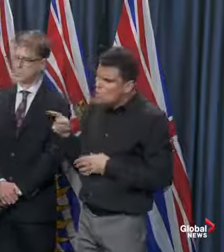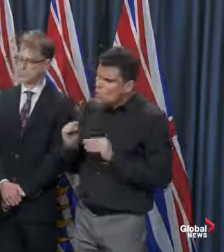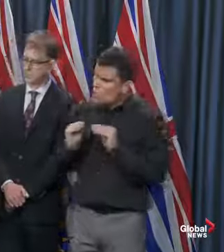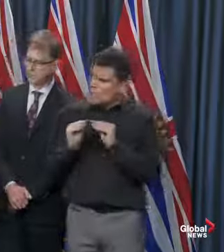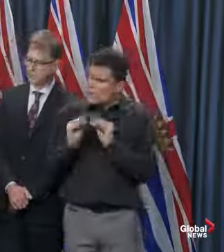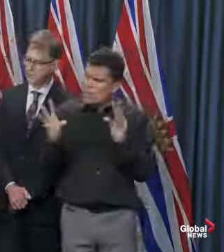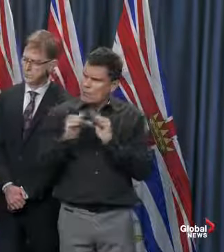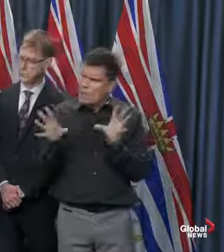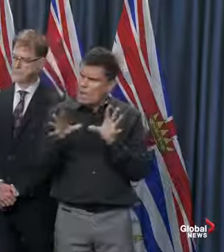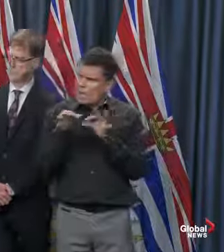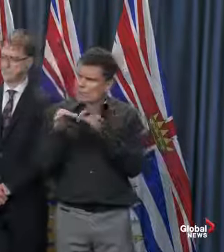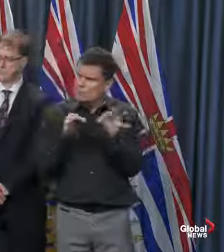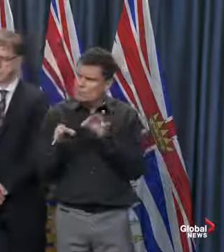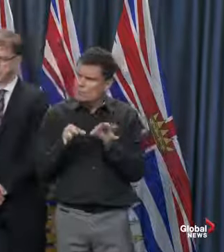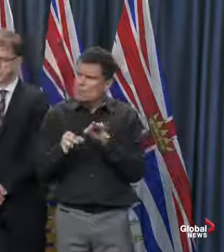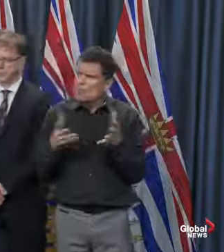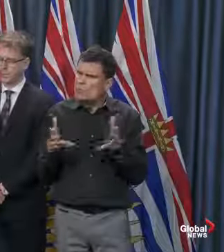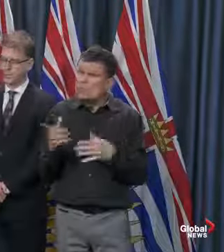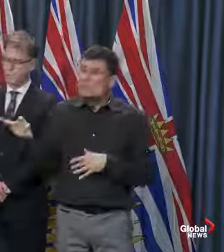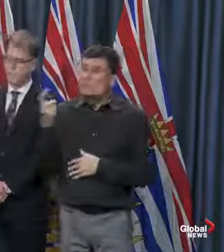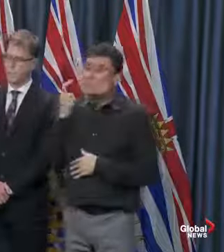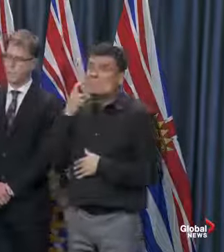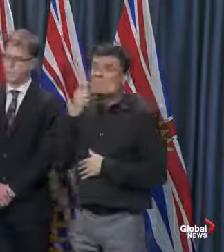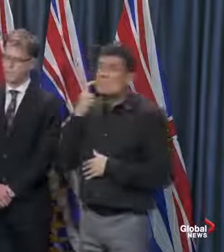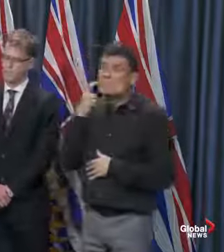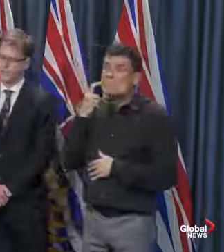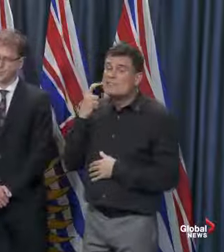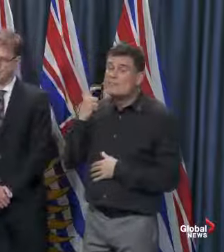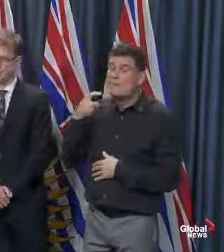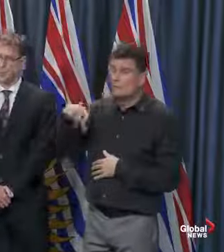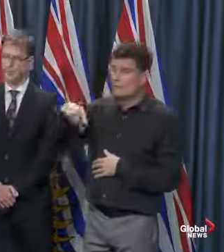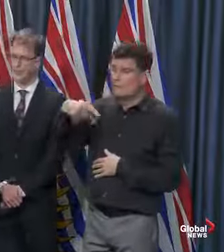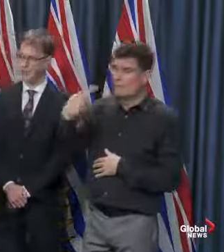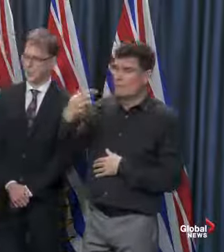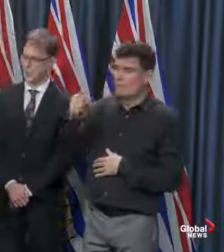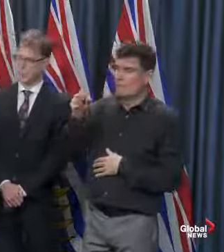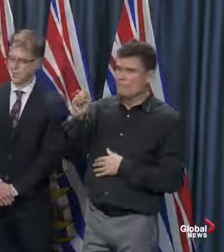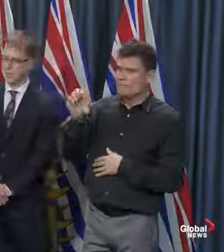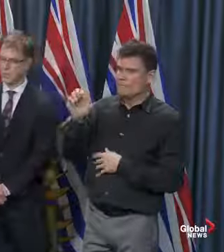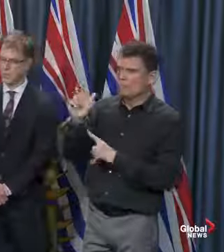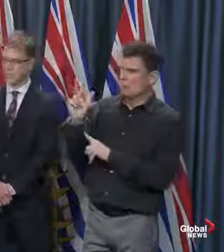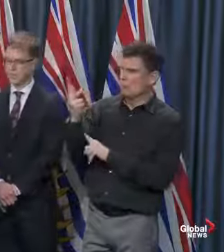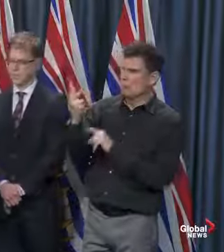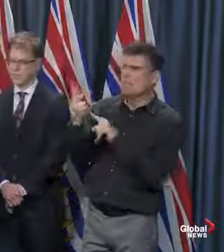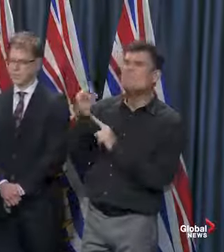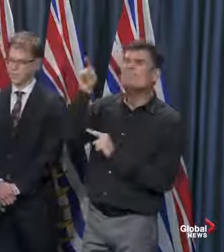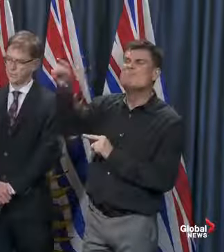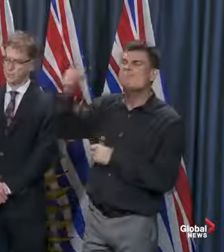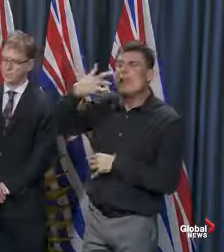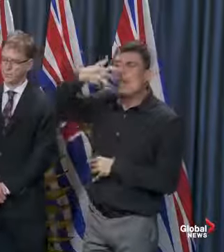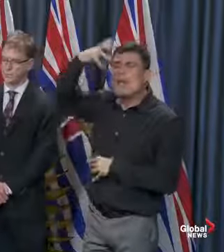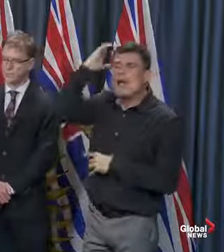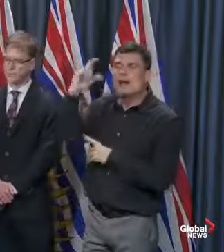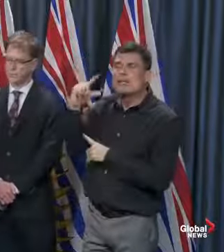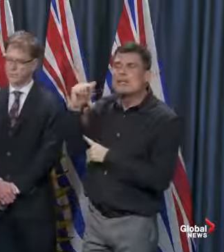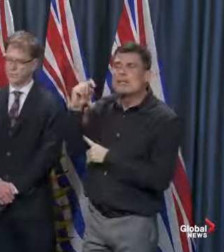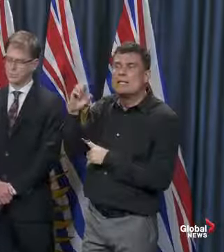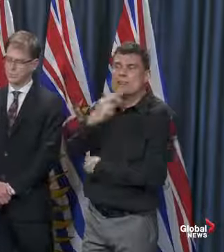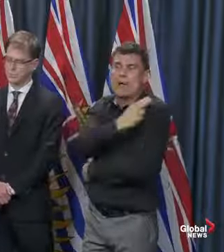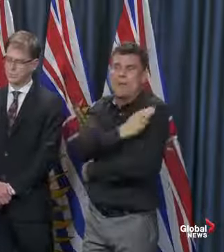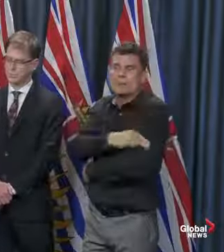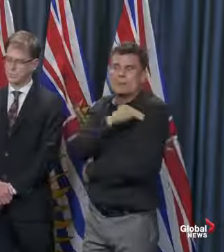three outbreak response that you're putting in place at Lionsgate Hospital, and also how